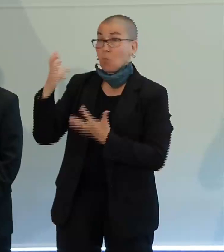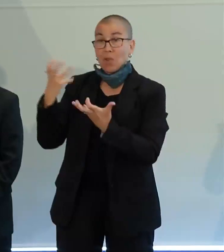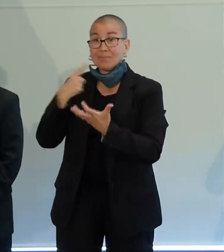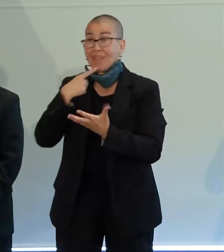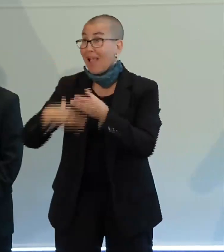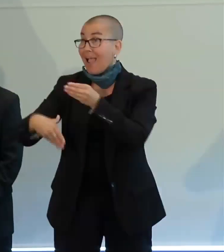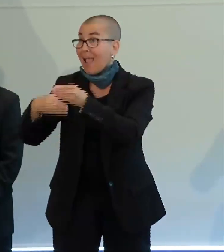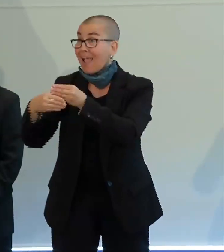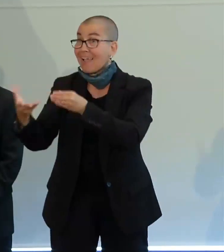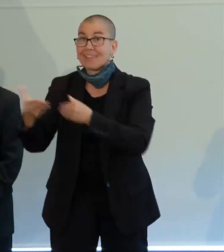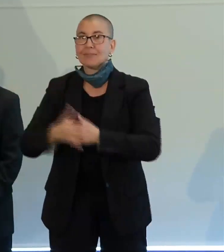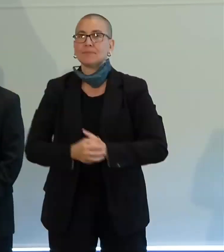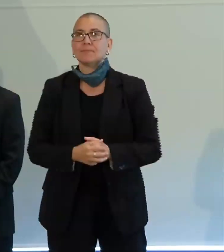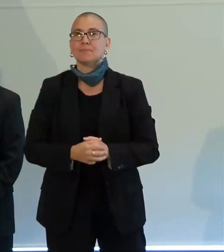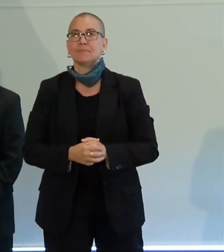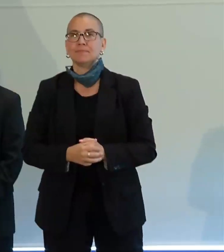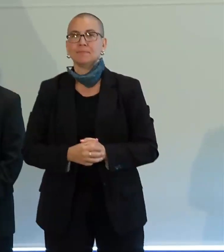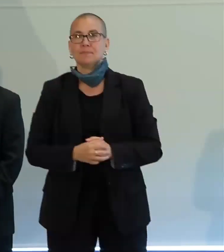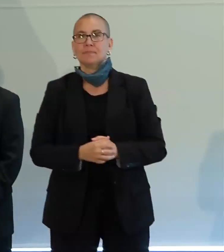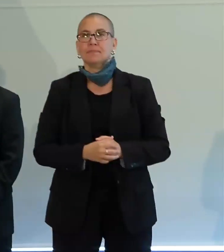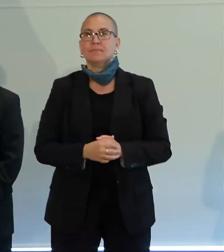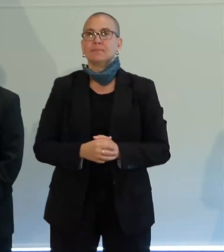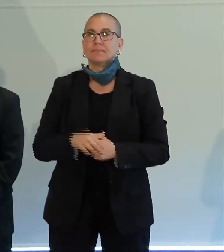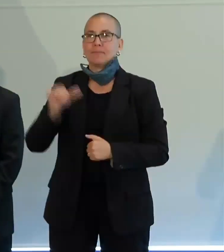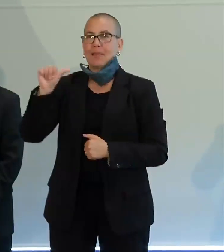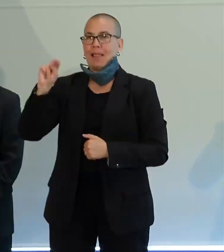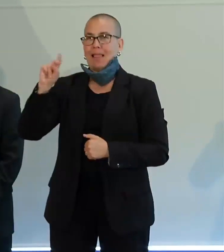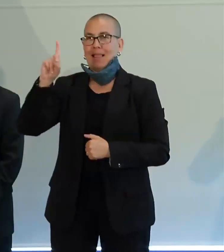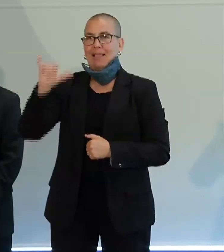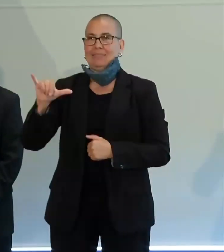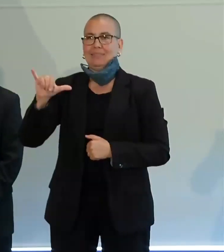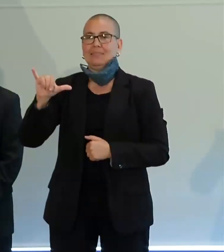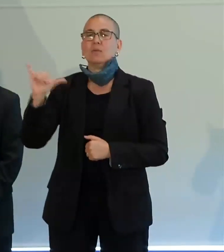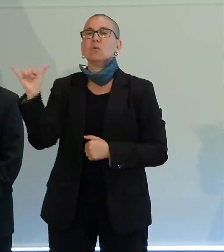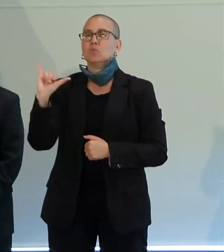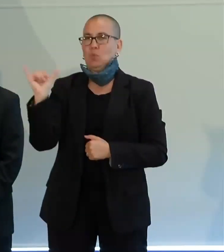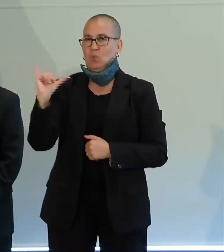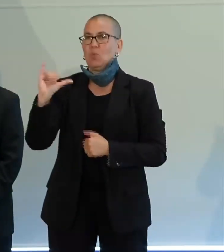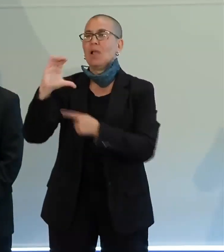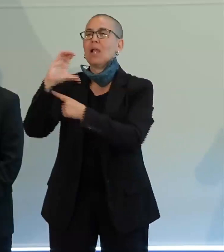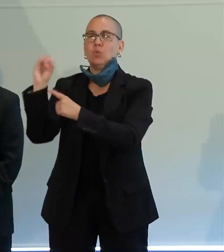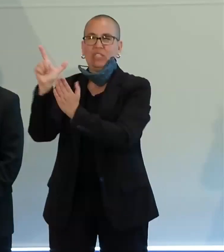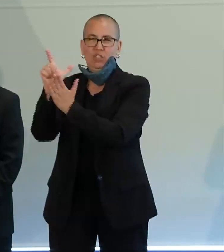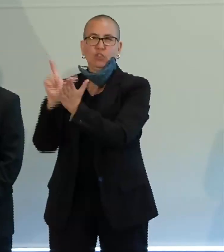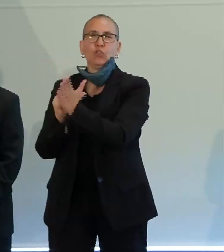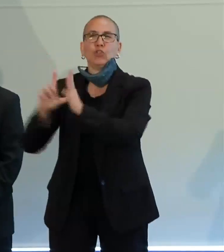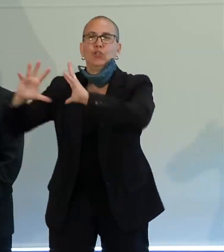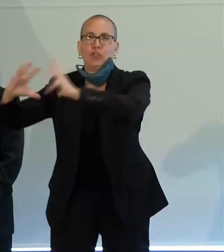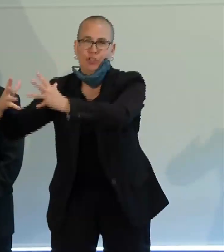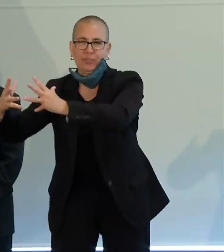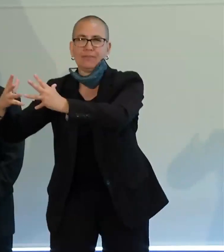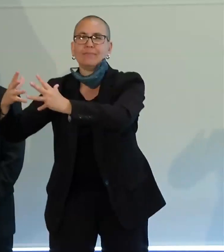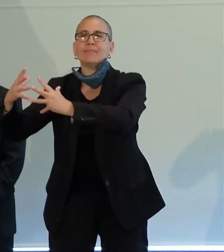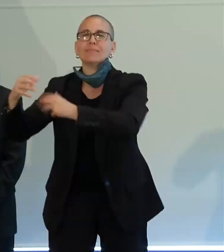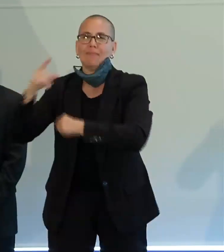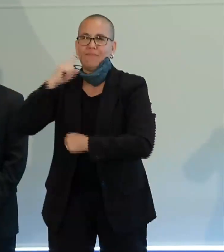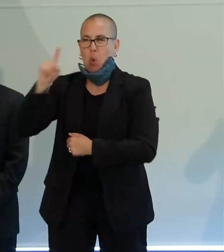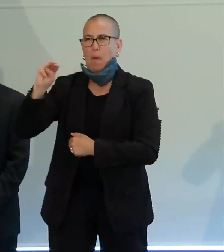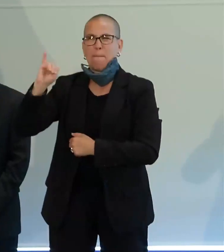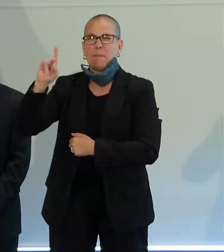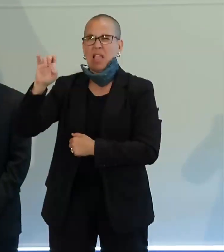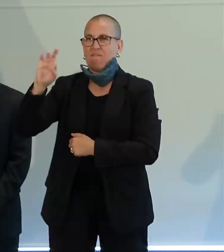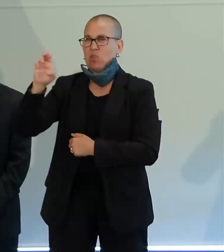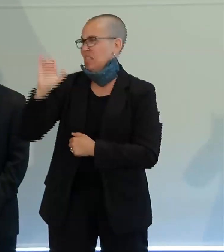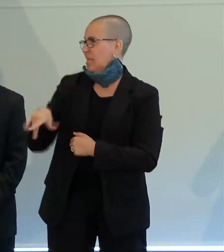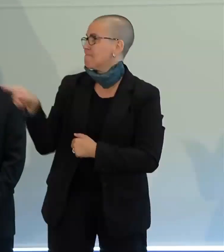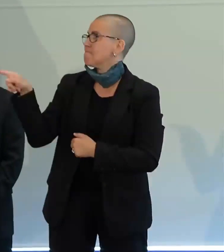Okay. Andy Lefebvre, he represents Hennepin County Attorney's Office, his first deputy at for Mike Freeman, right?